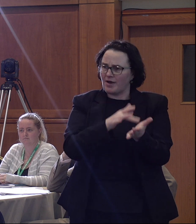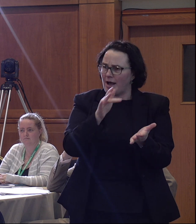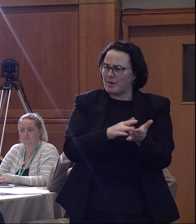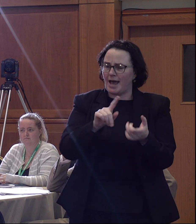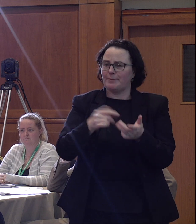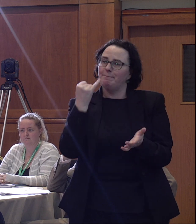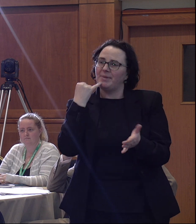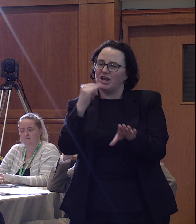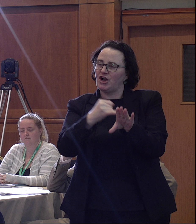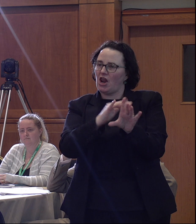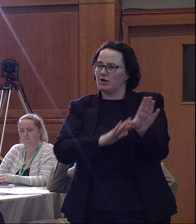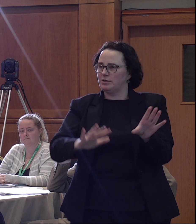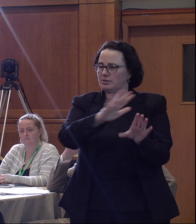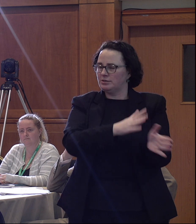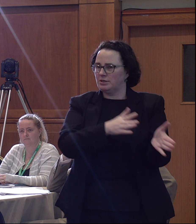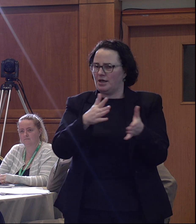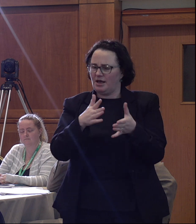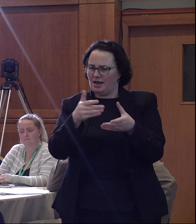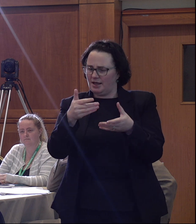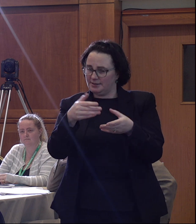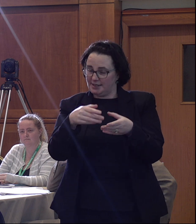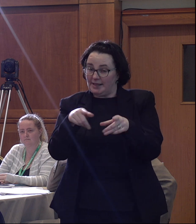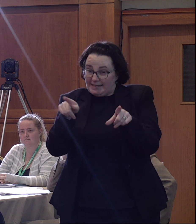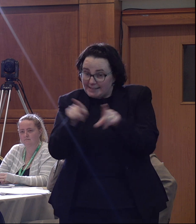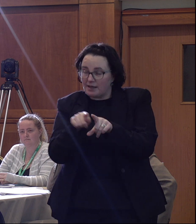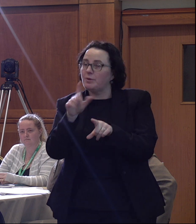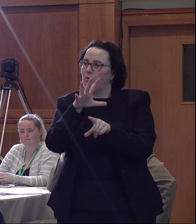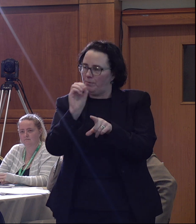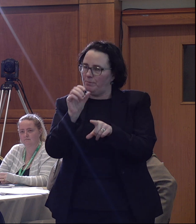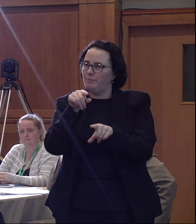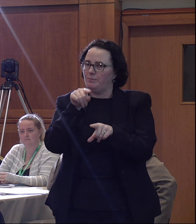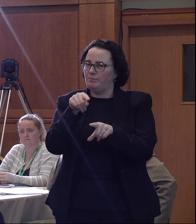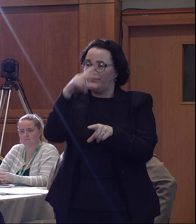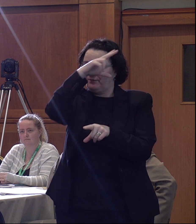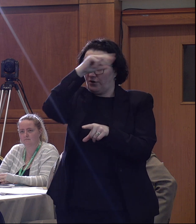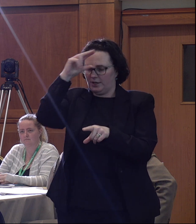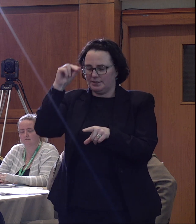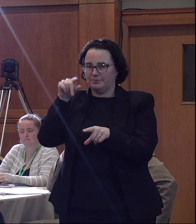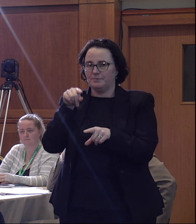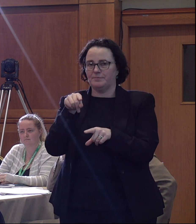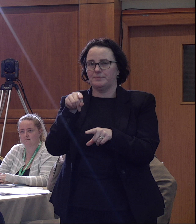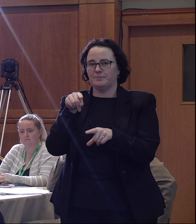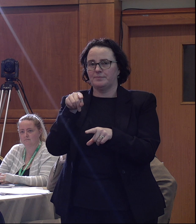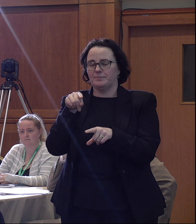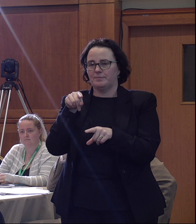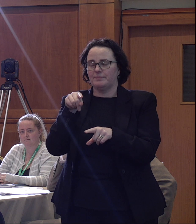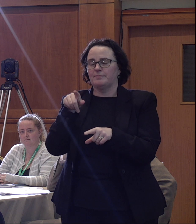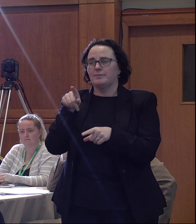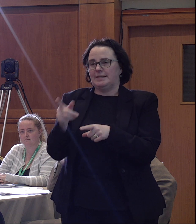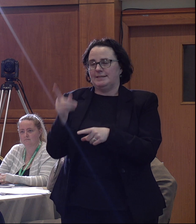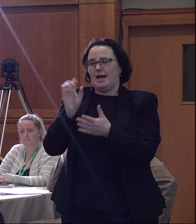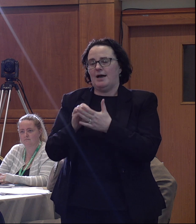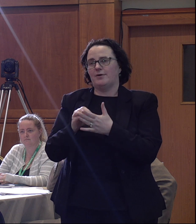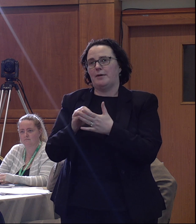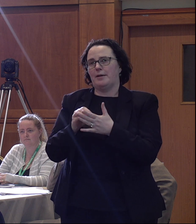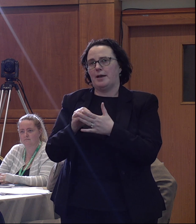colour. And then in clothes, the same company, for example, had a male